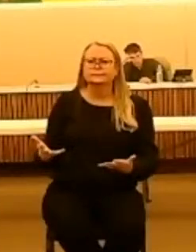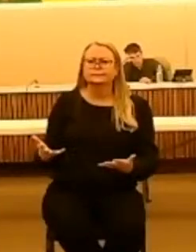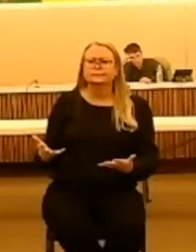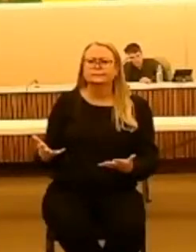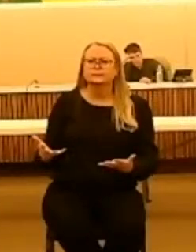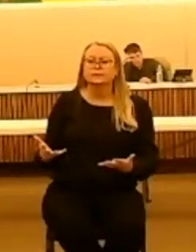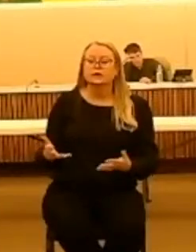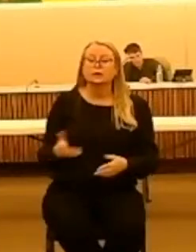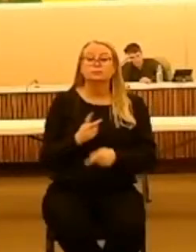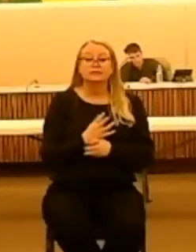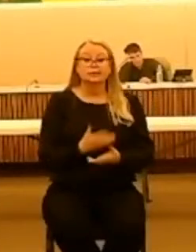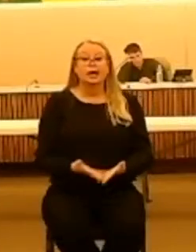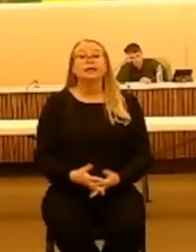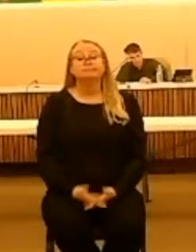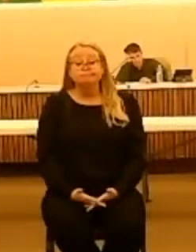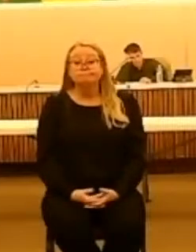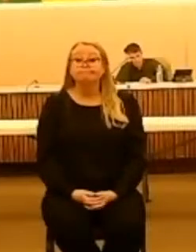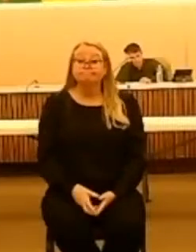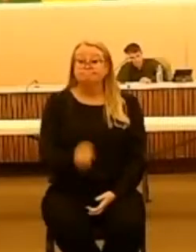Understood.